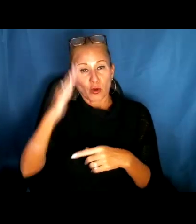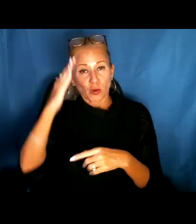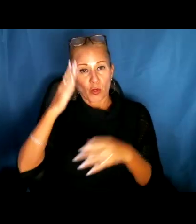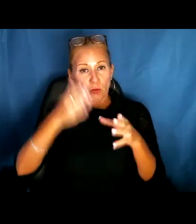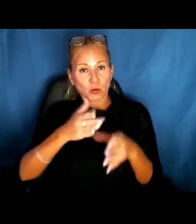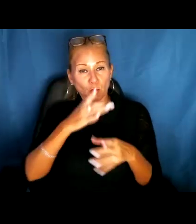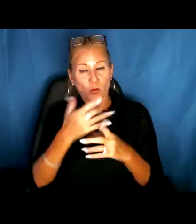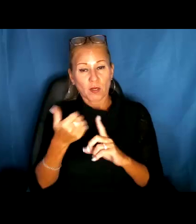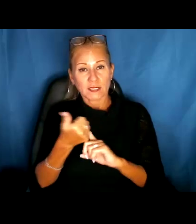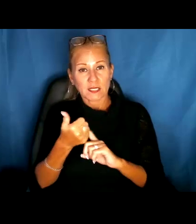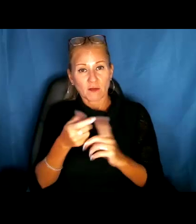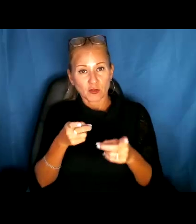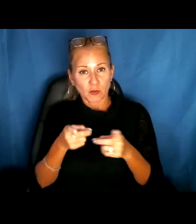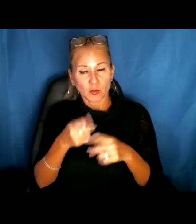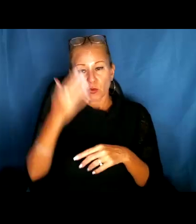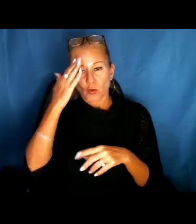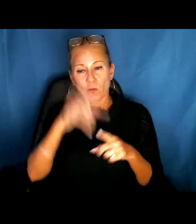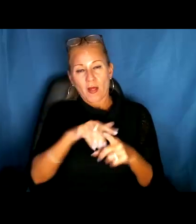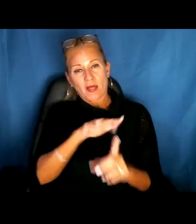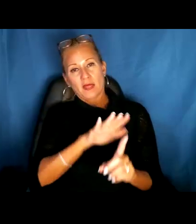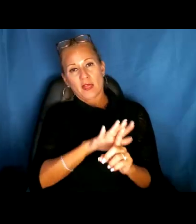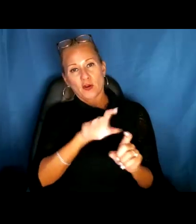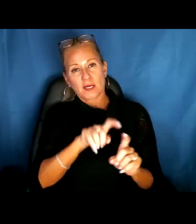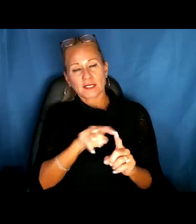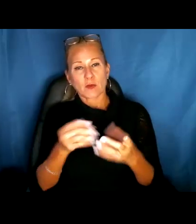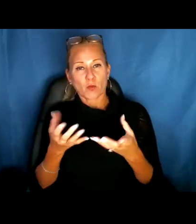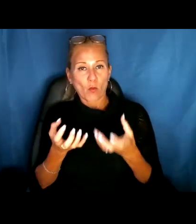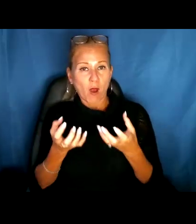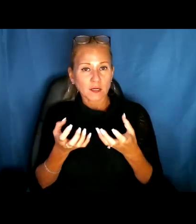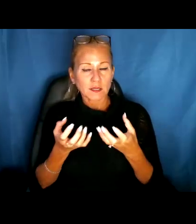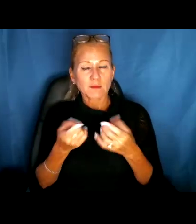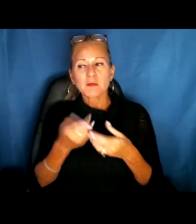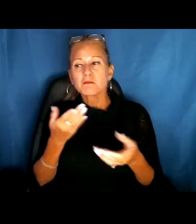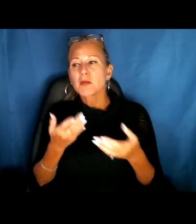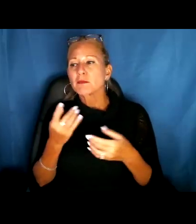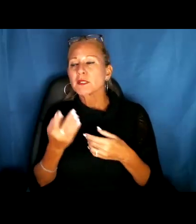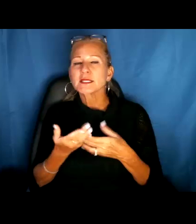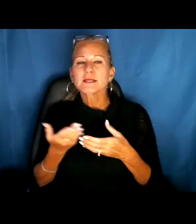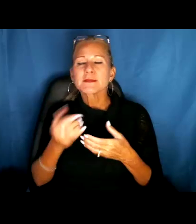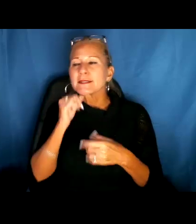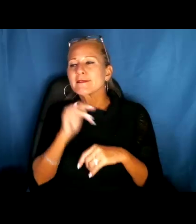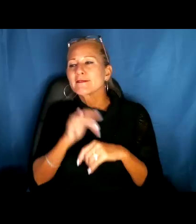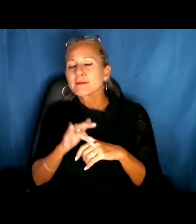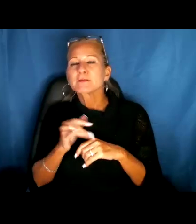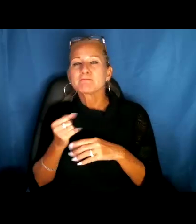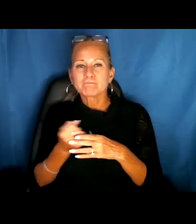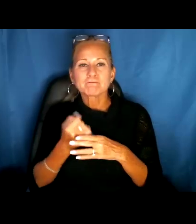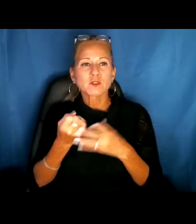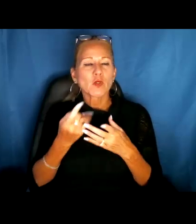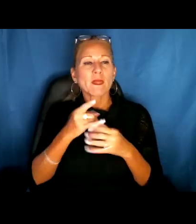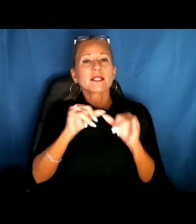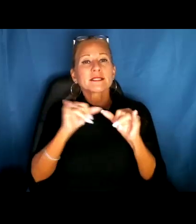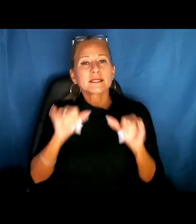that wants to self-direct. You know what their needs and your wants are, but maybe something is not available. So this is where